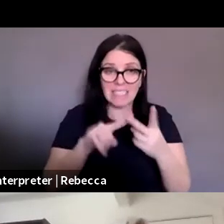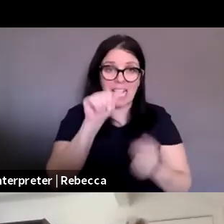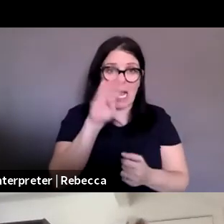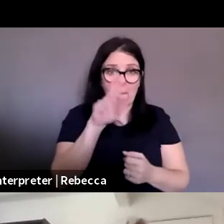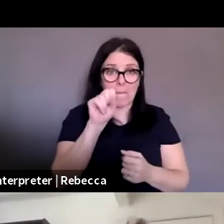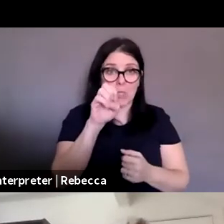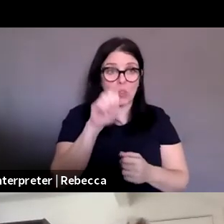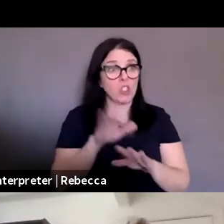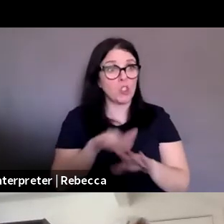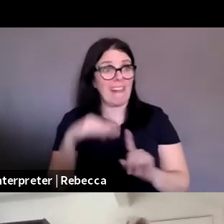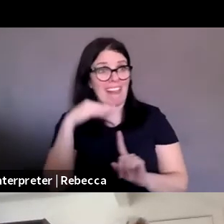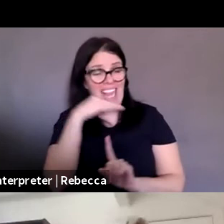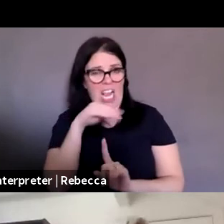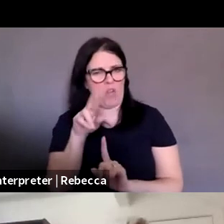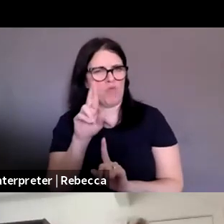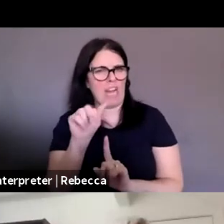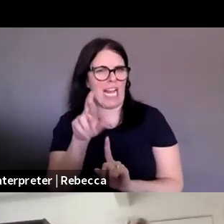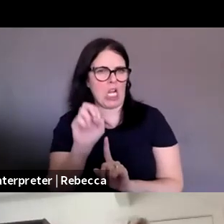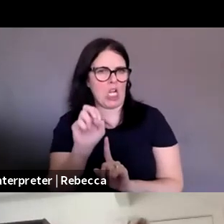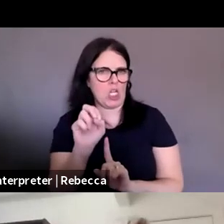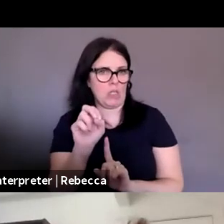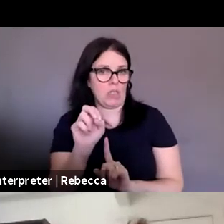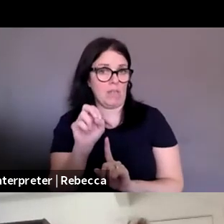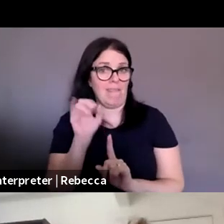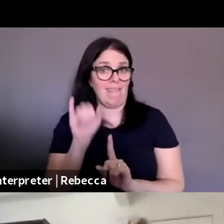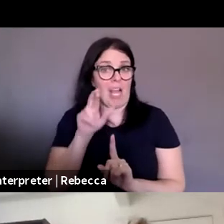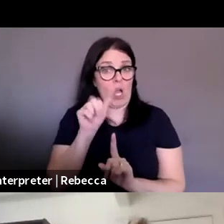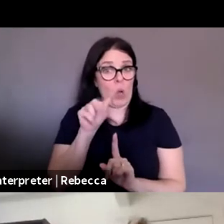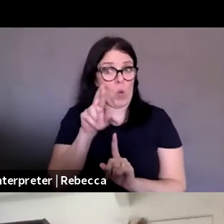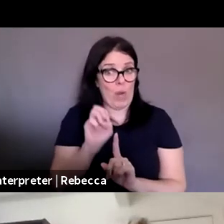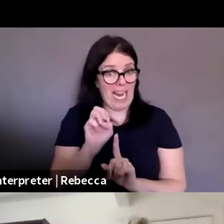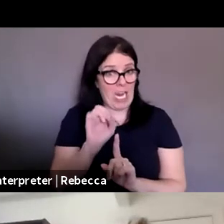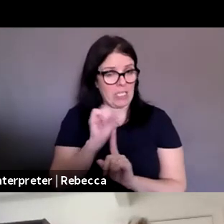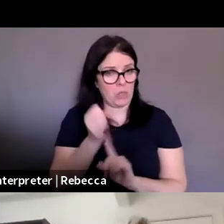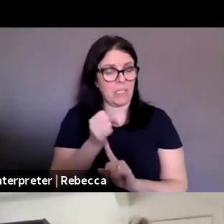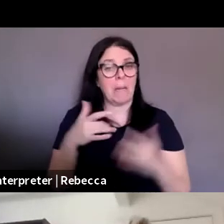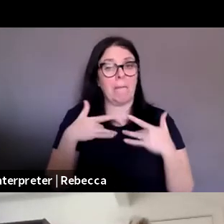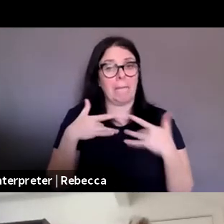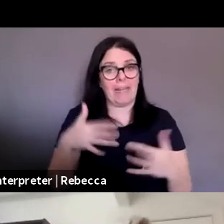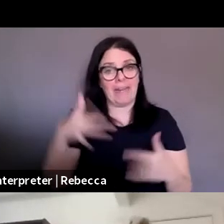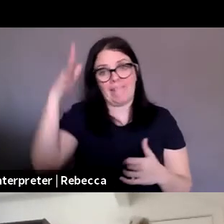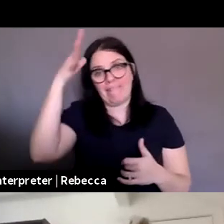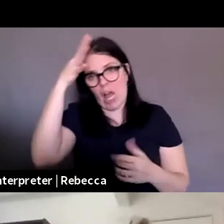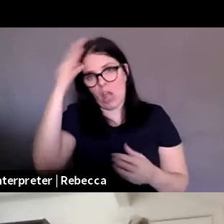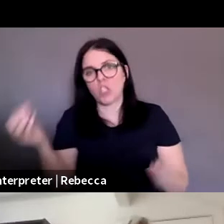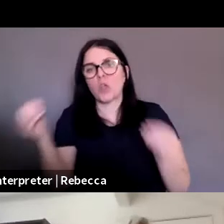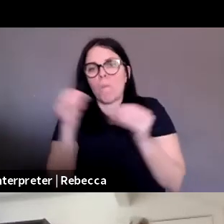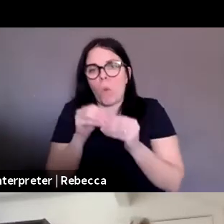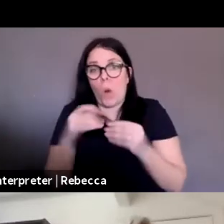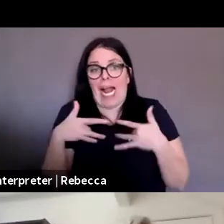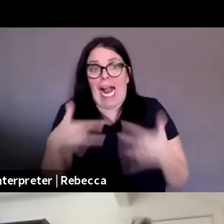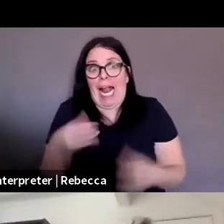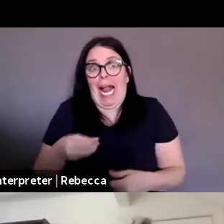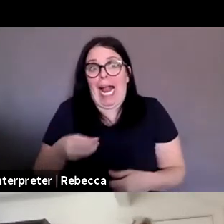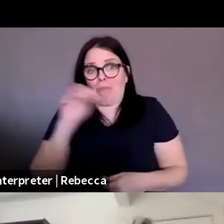when we look at those really rare cases, fathers are more likely to lie about and make false allegations than mothers and children. But